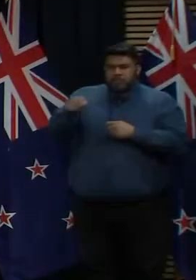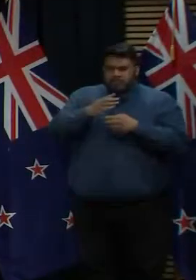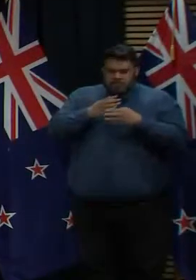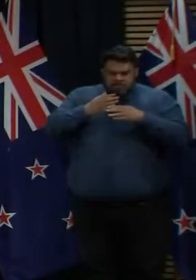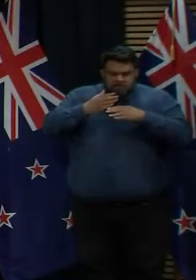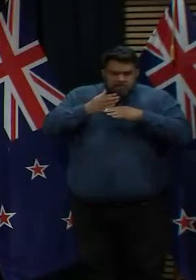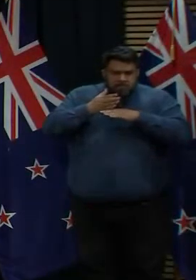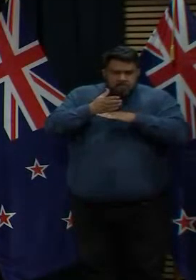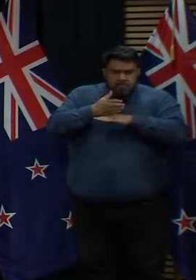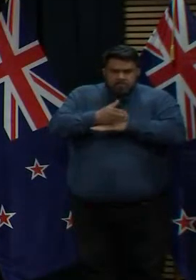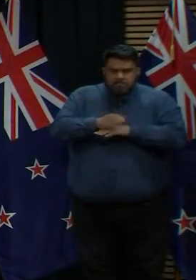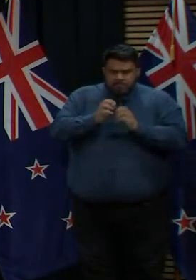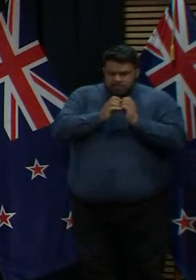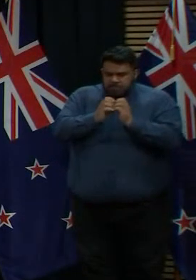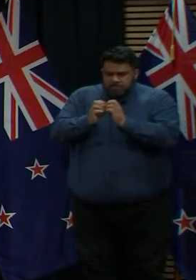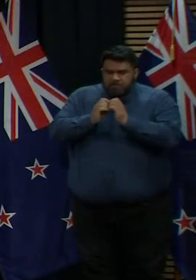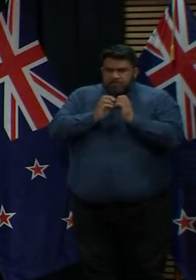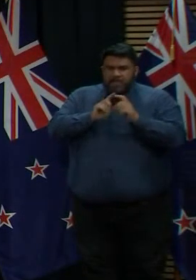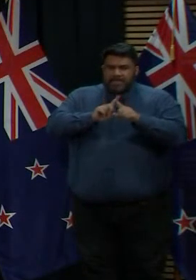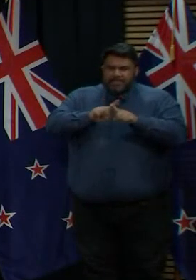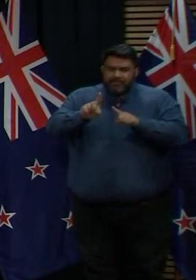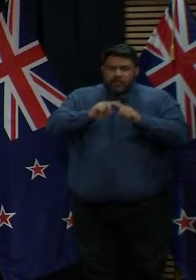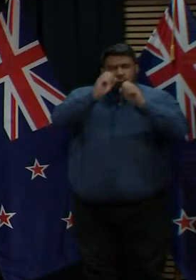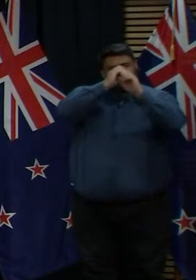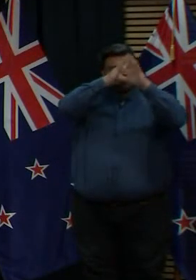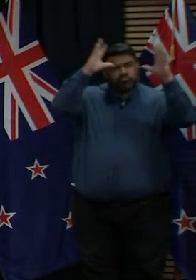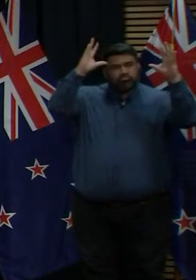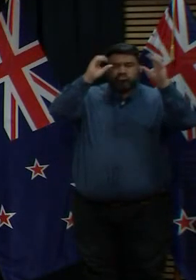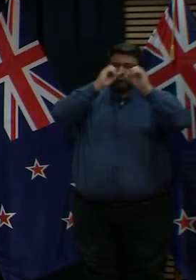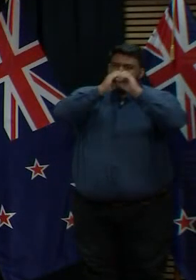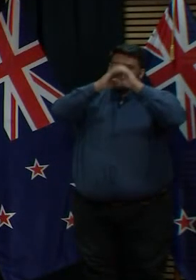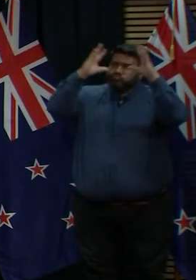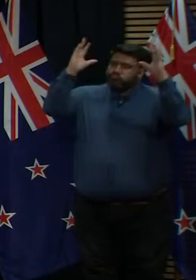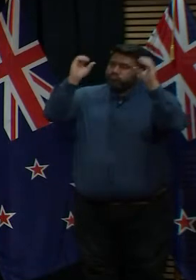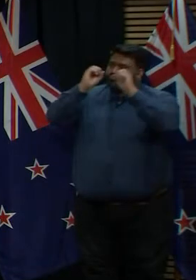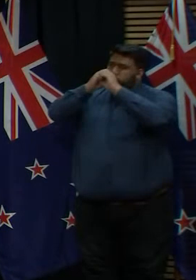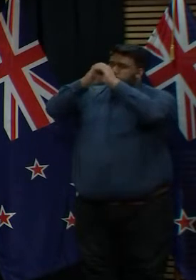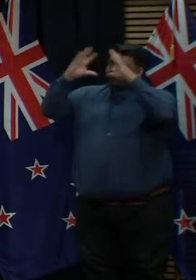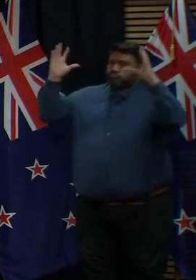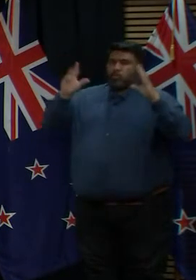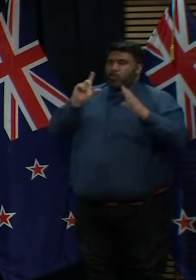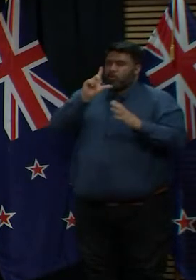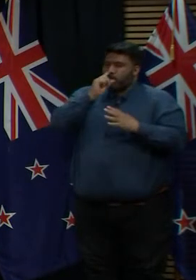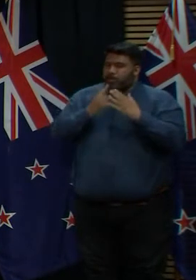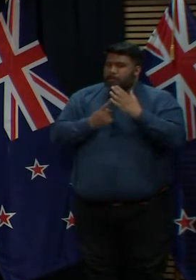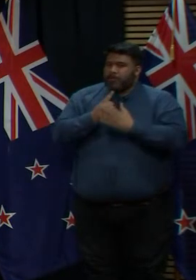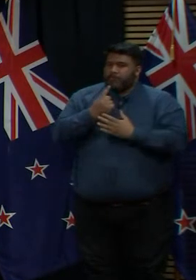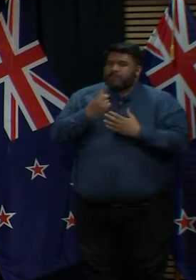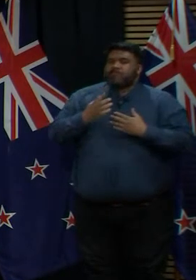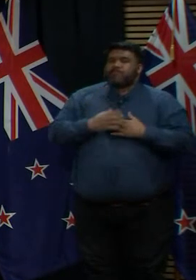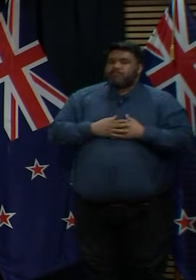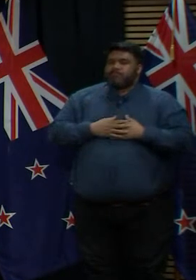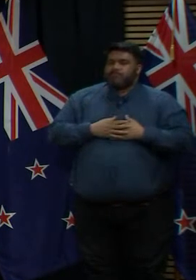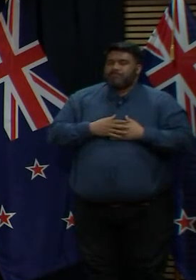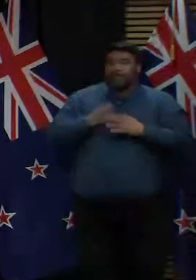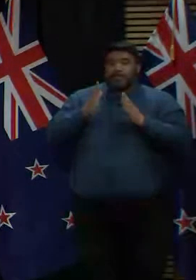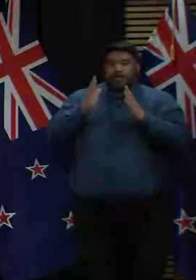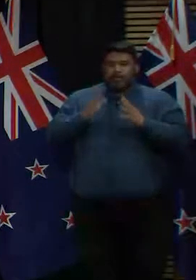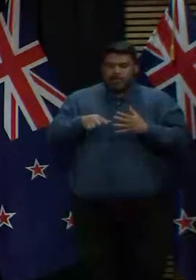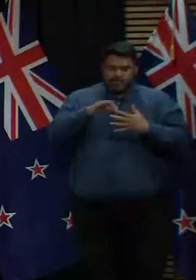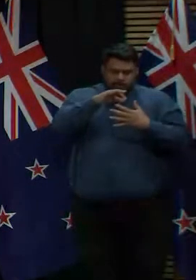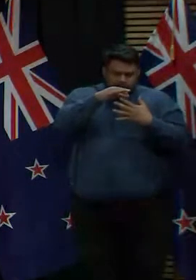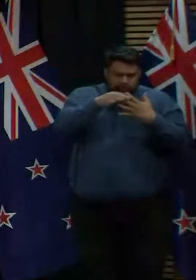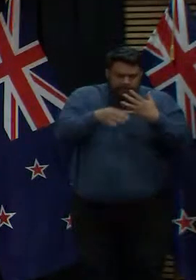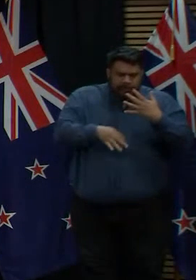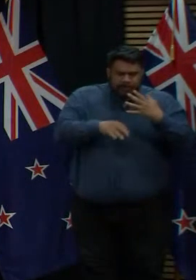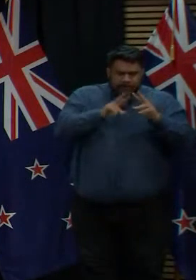to be changes to them in the future. They've had to take into account a huge range of variables, and I expect those will be debated.